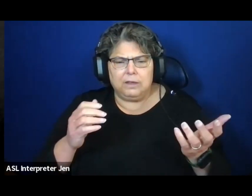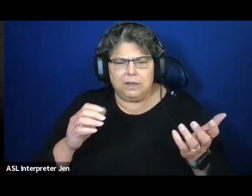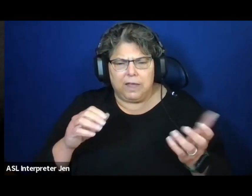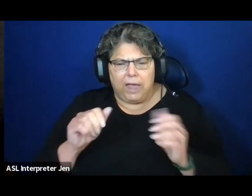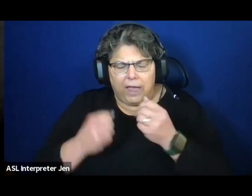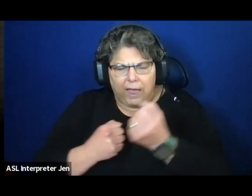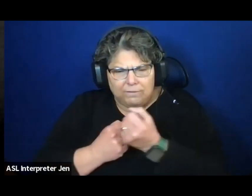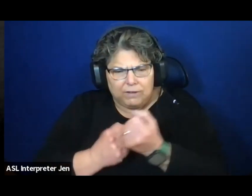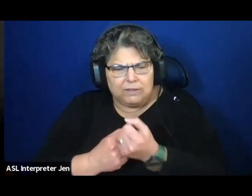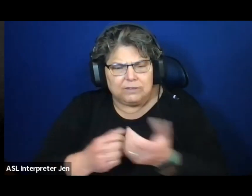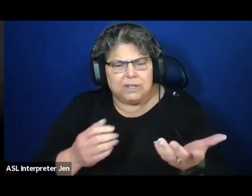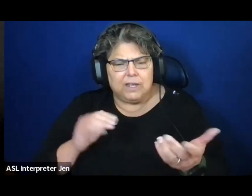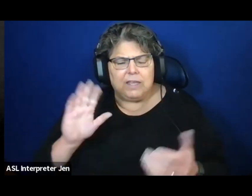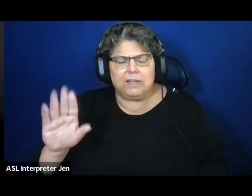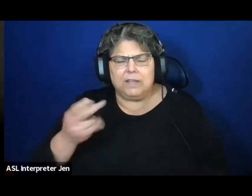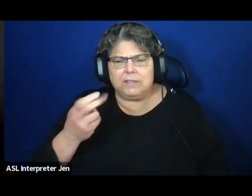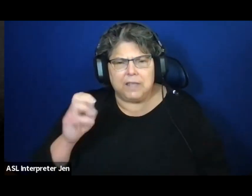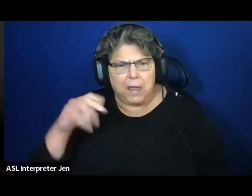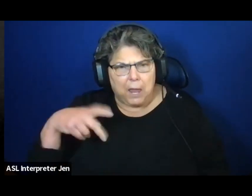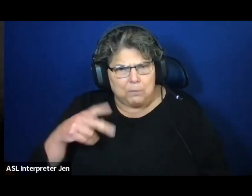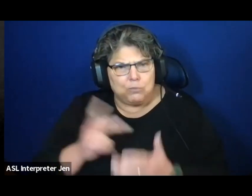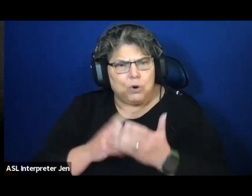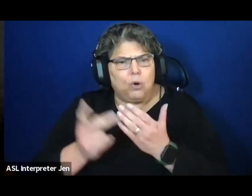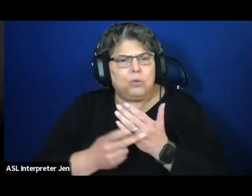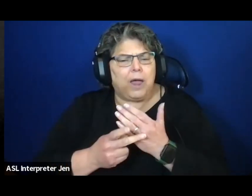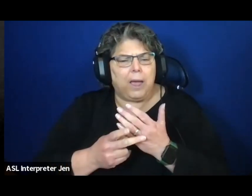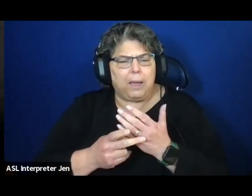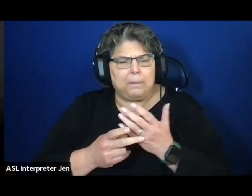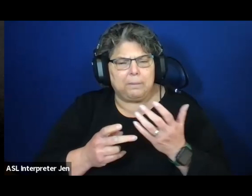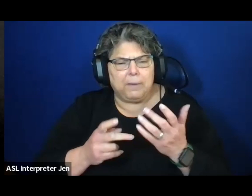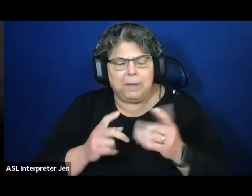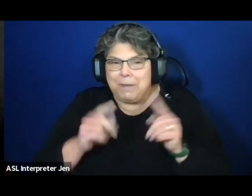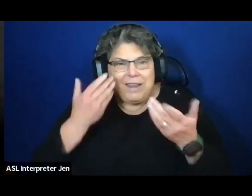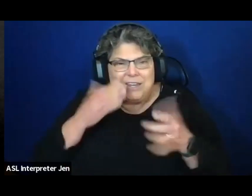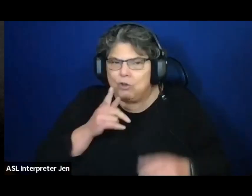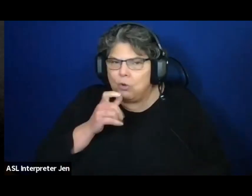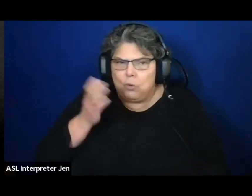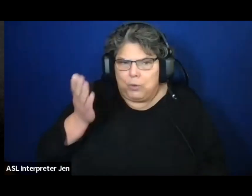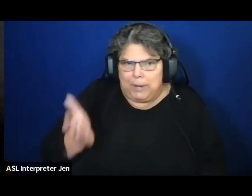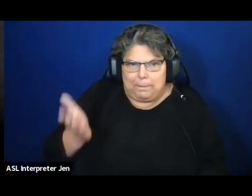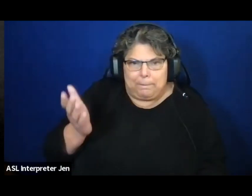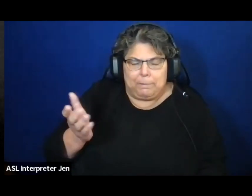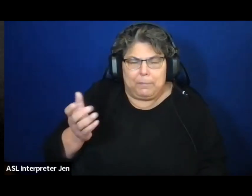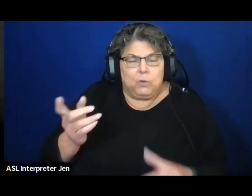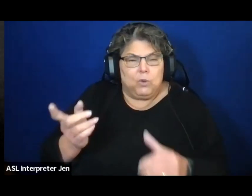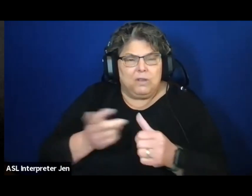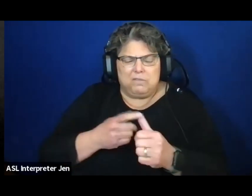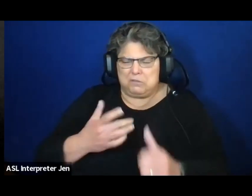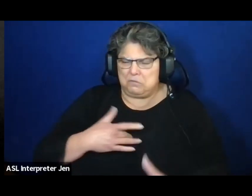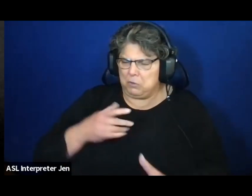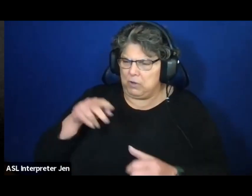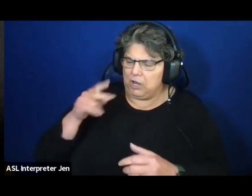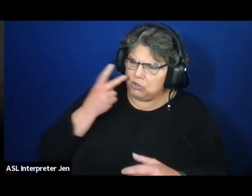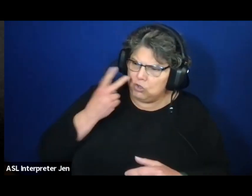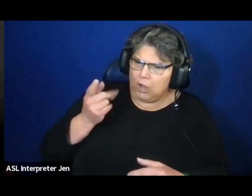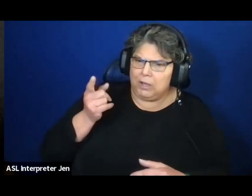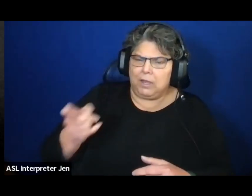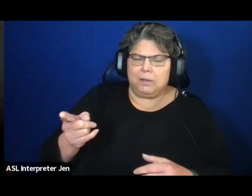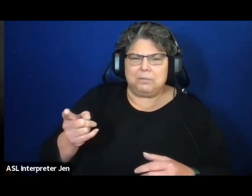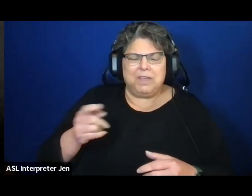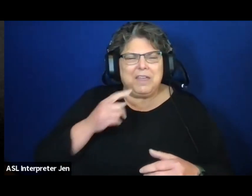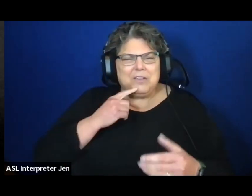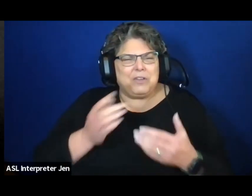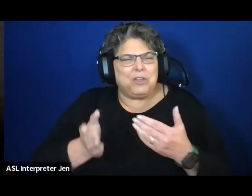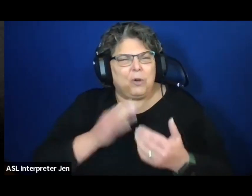heads, but I didn't know him. My first impression of George as he walked into the cafe, he actually kind of glides when